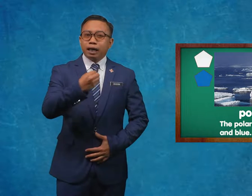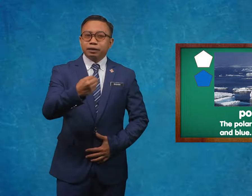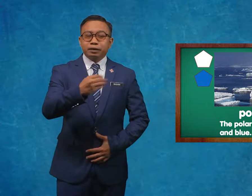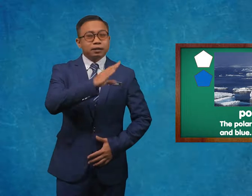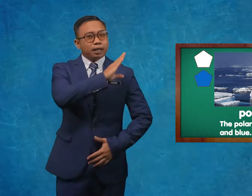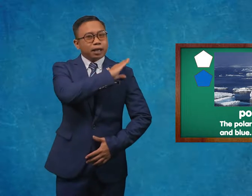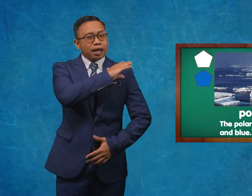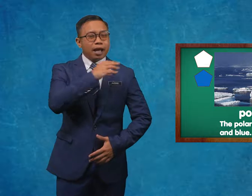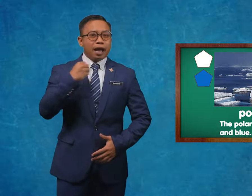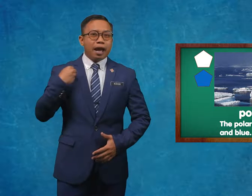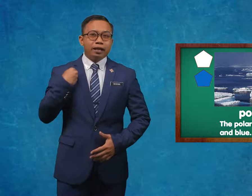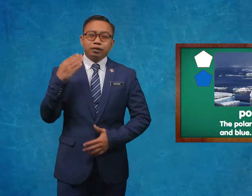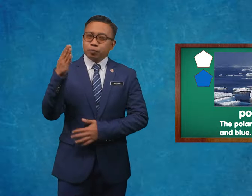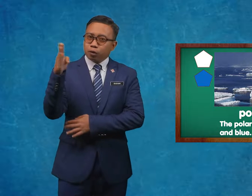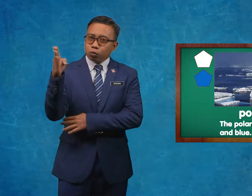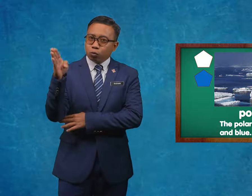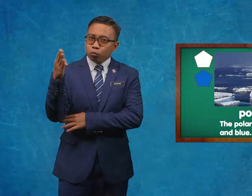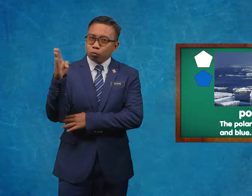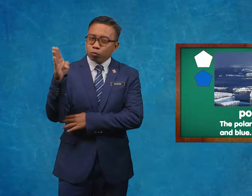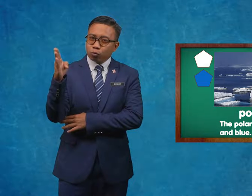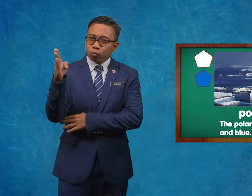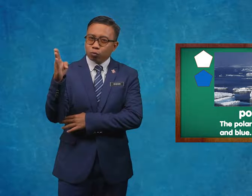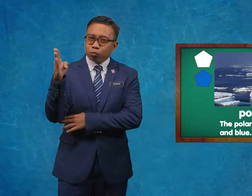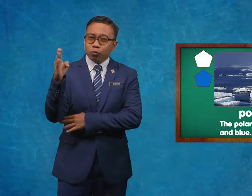White and blue.